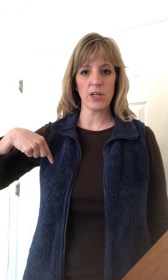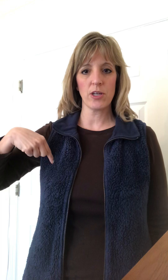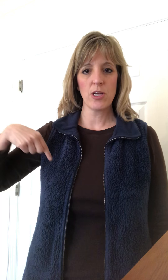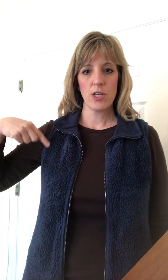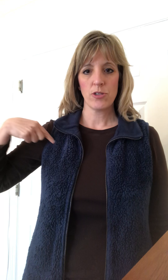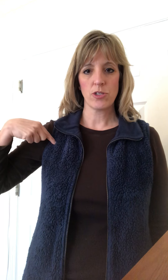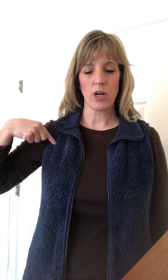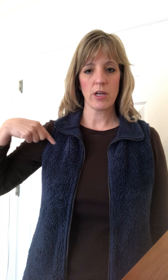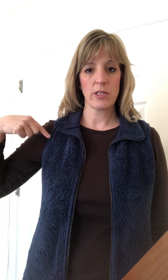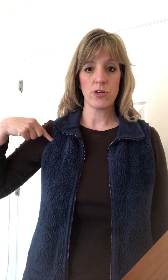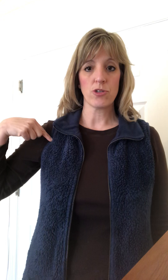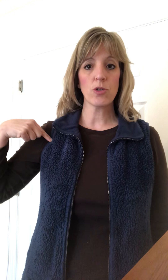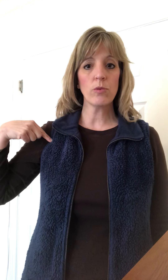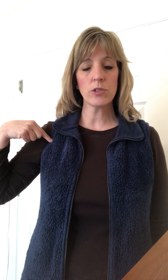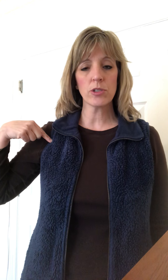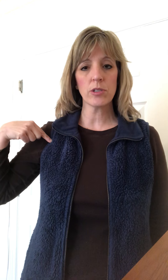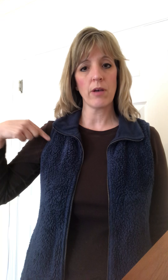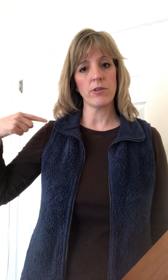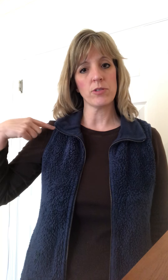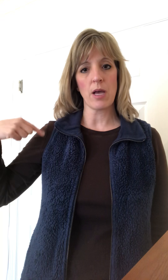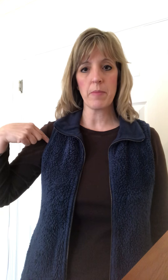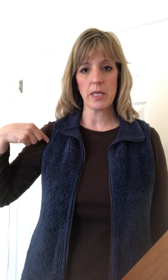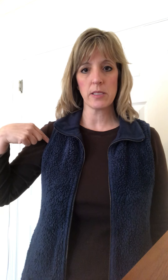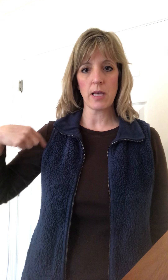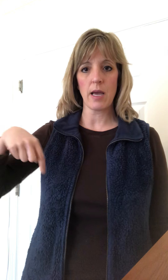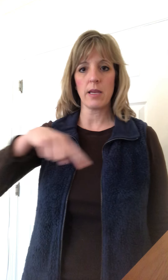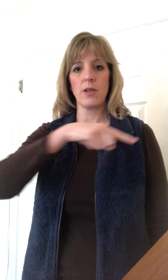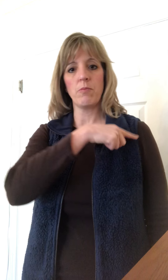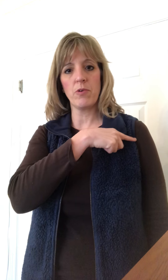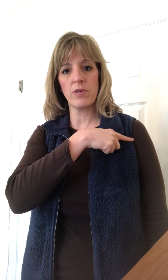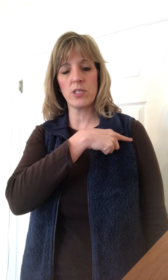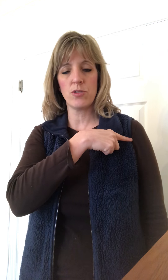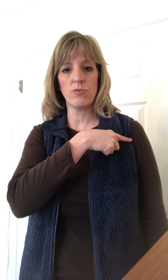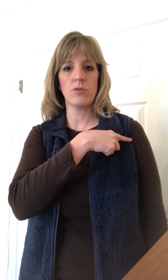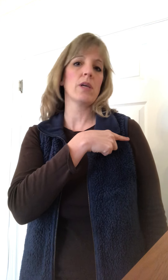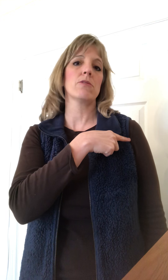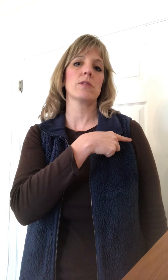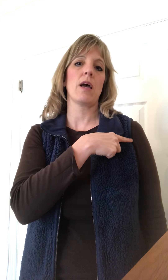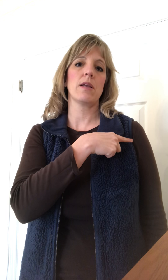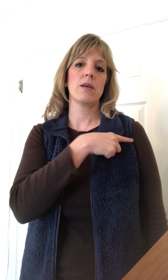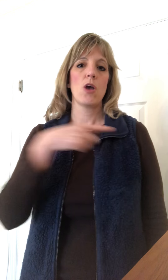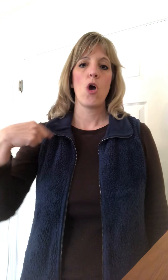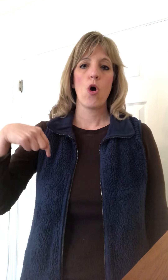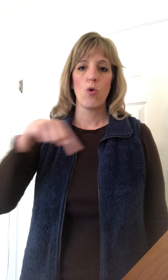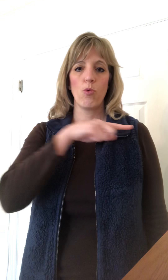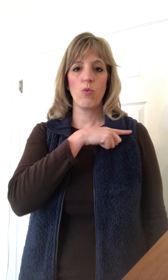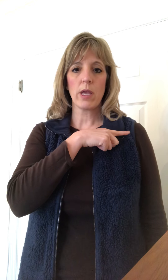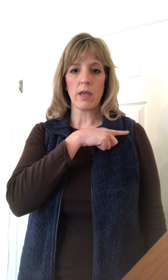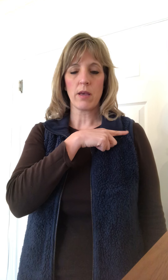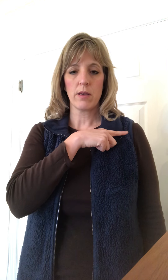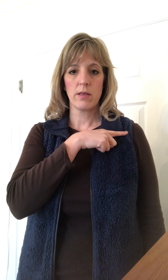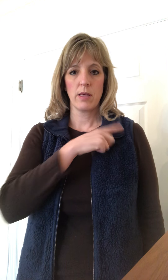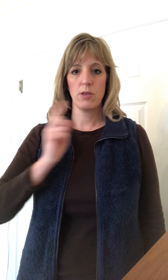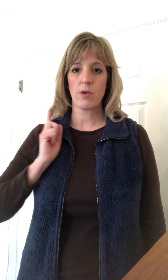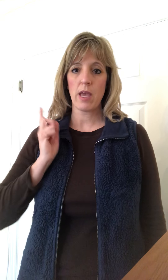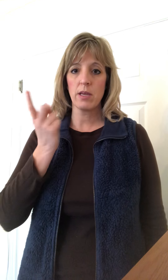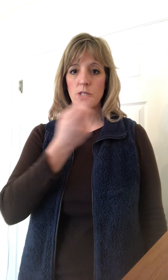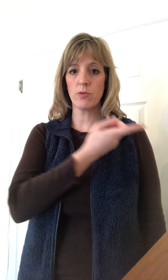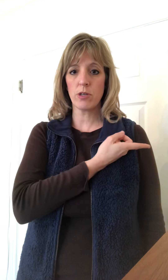finger, you start at your shoulder of your dominant side, and you move it to the other side. We. You can do it